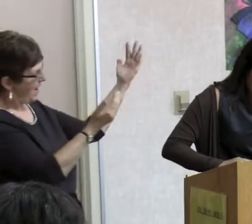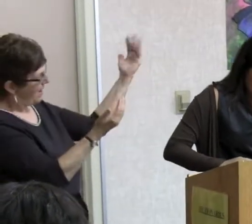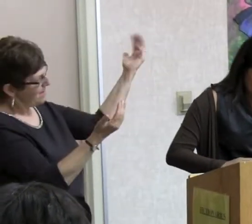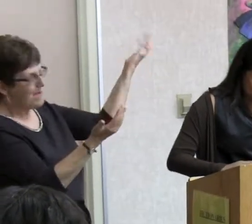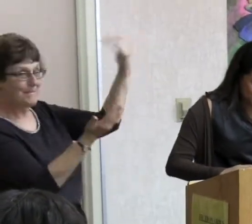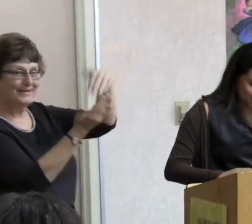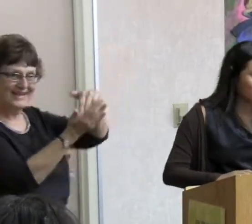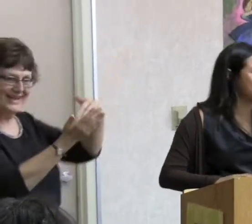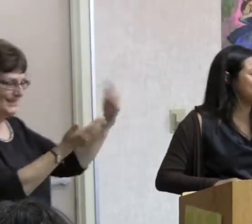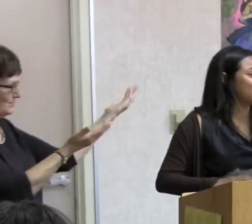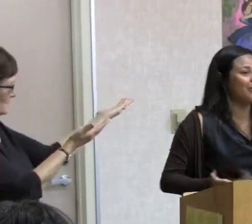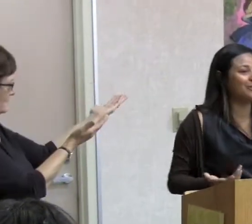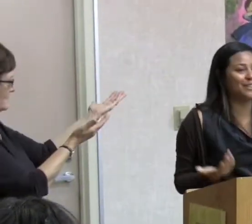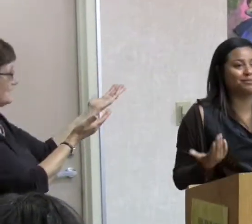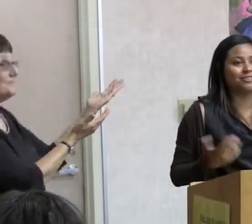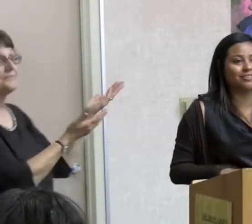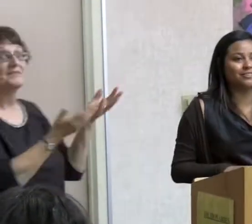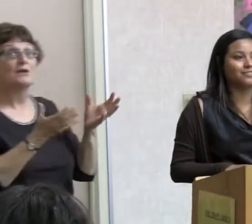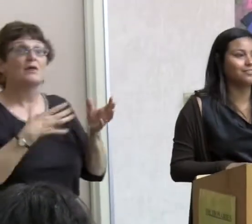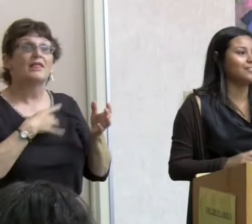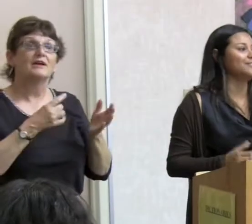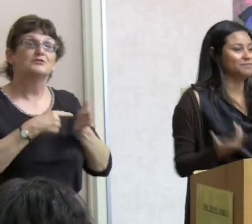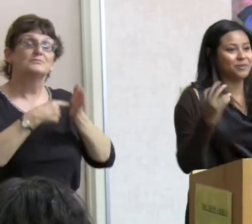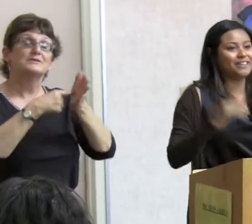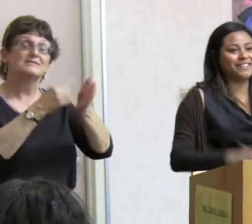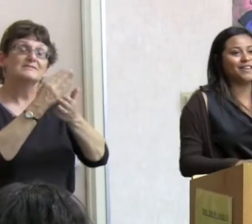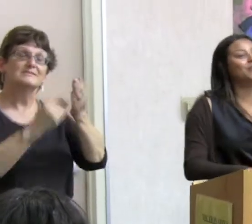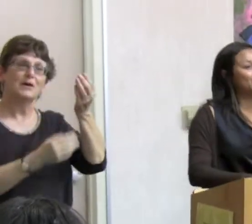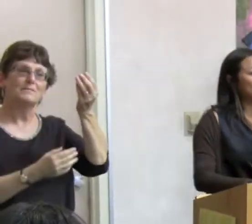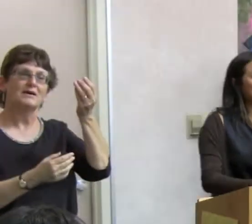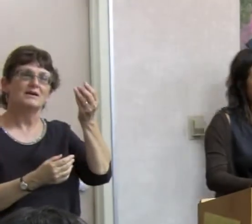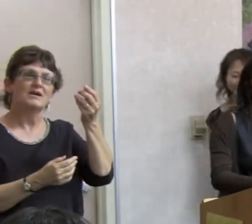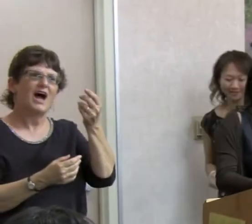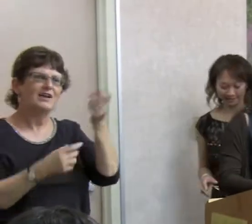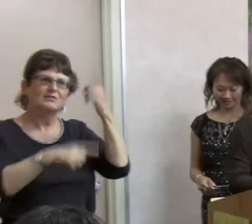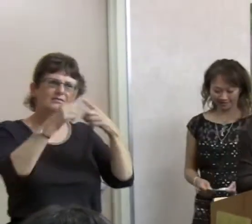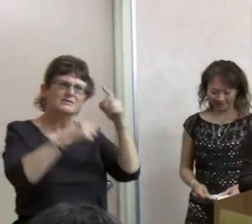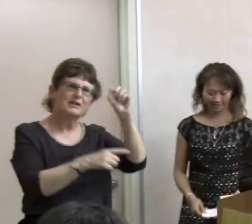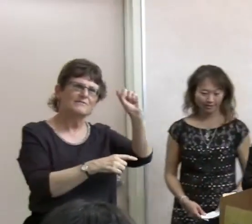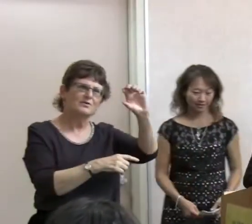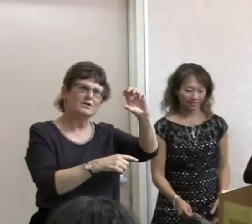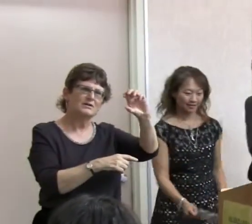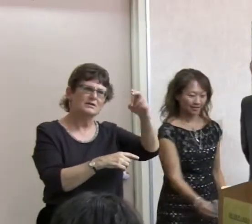They're gonna present some scholarships. Thank you.